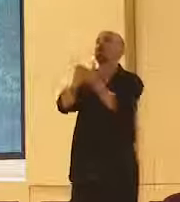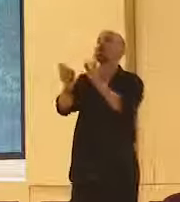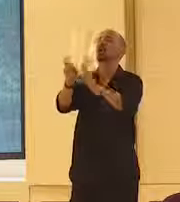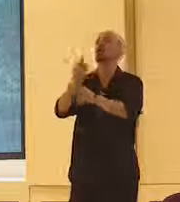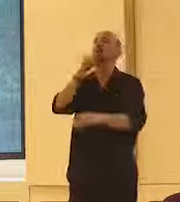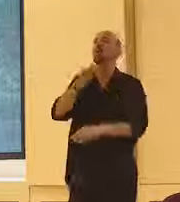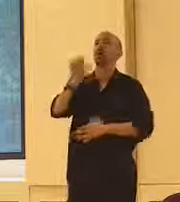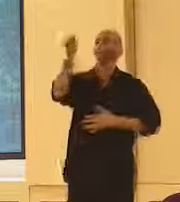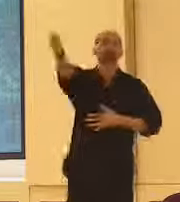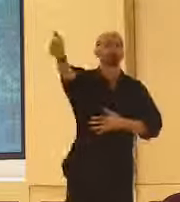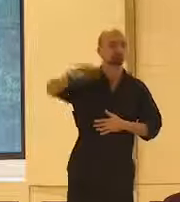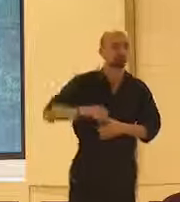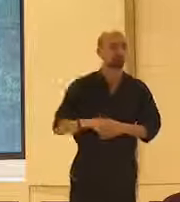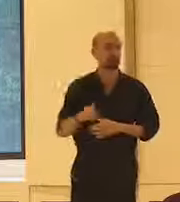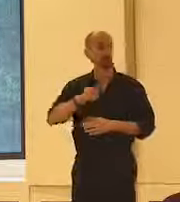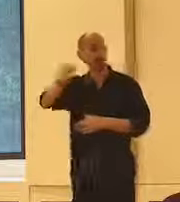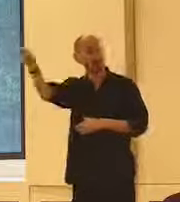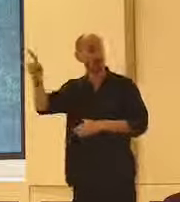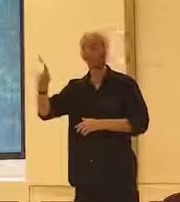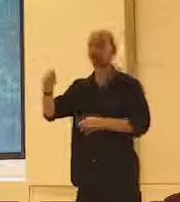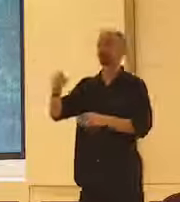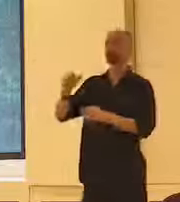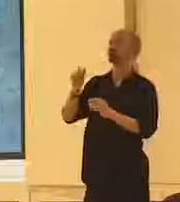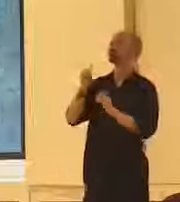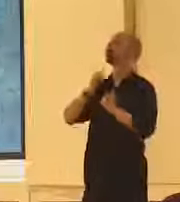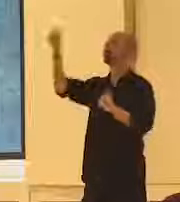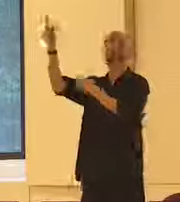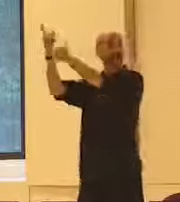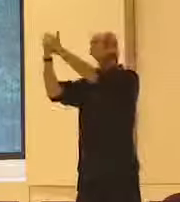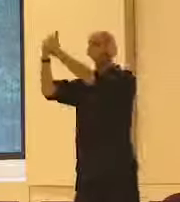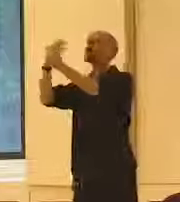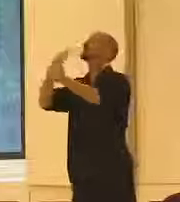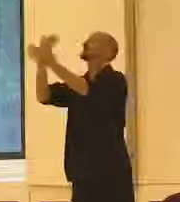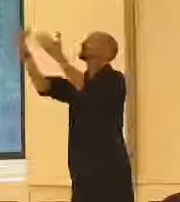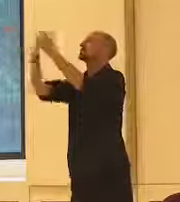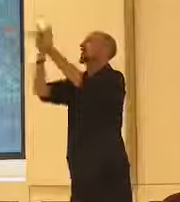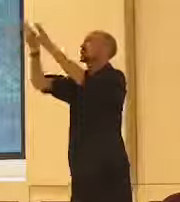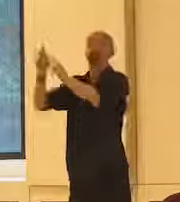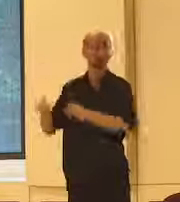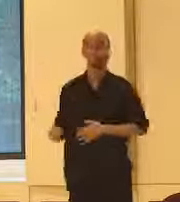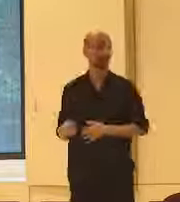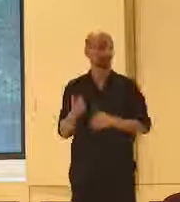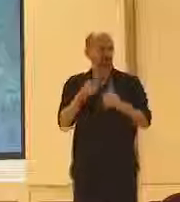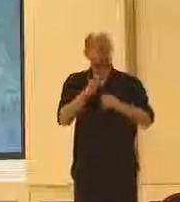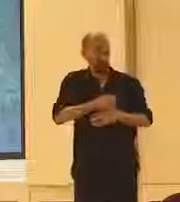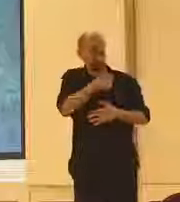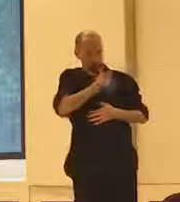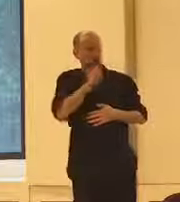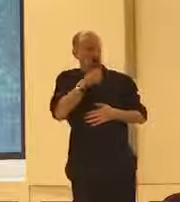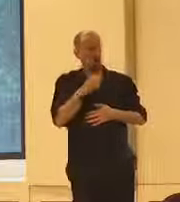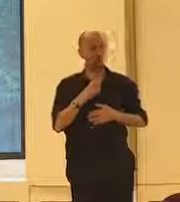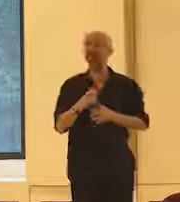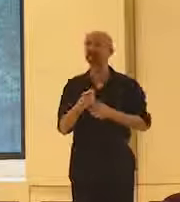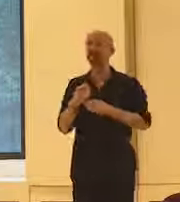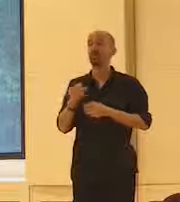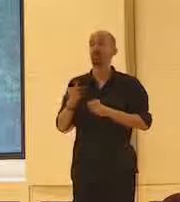goes, okay, we'll book an interpreter. Then they contact the agency, they say, please arrange for an